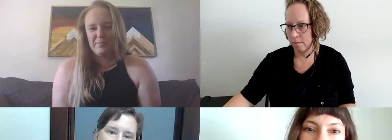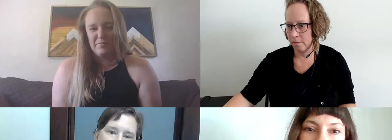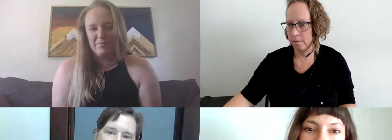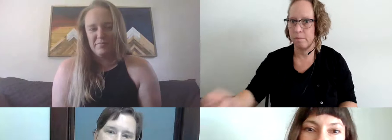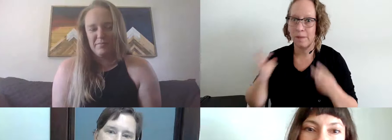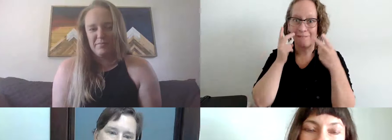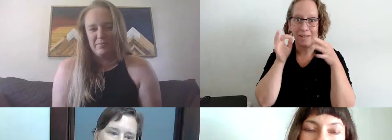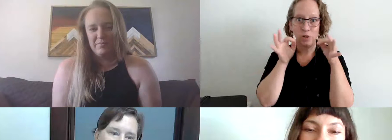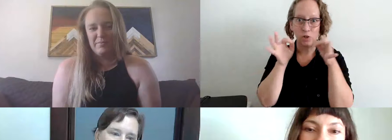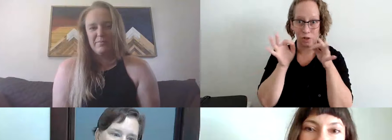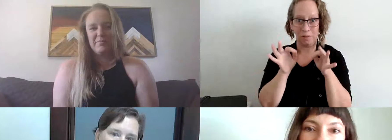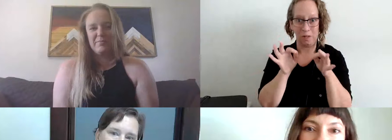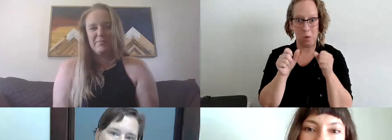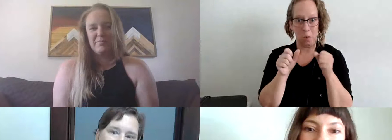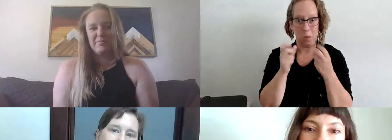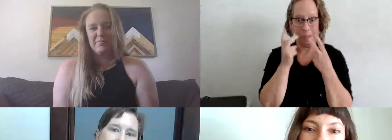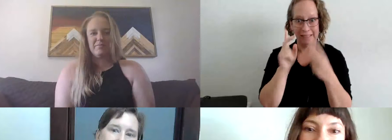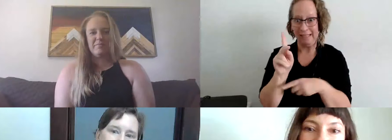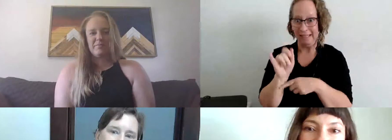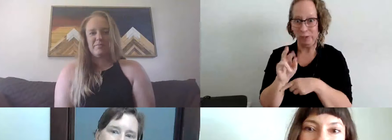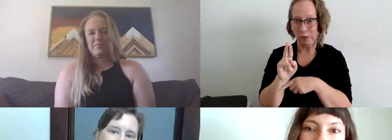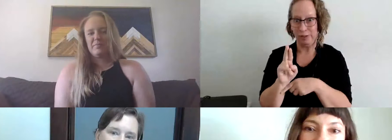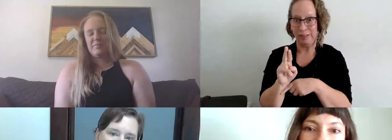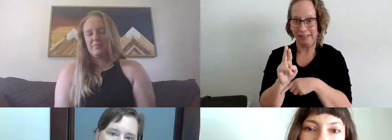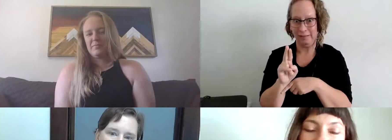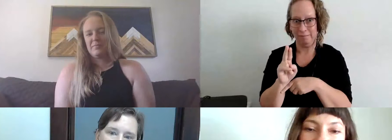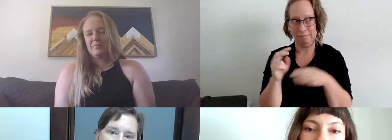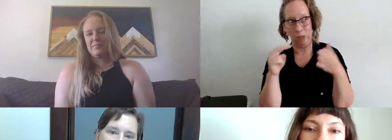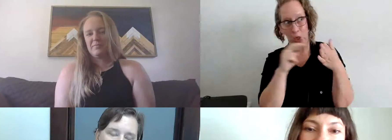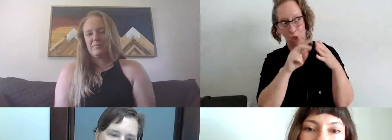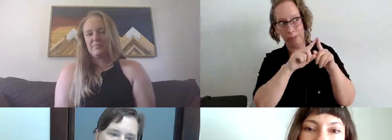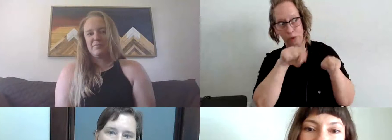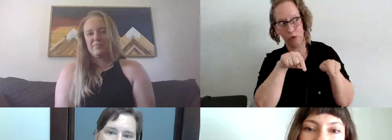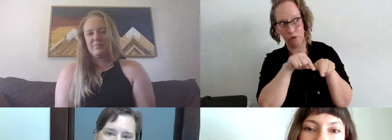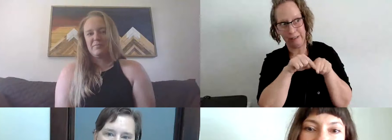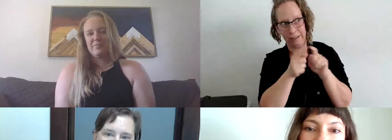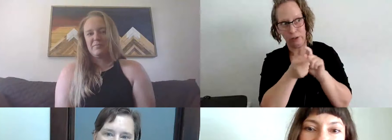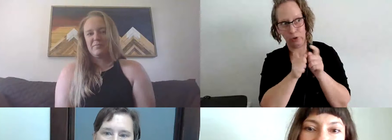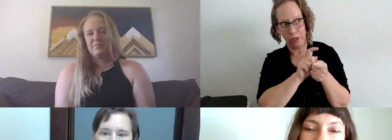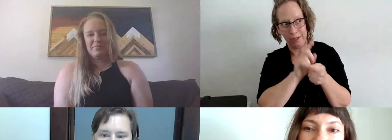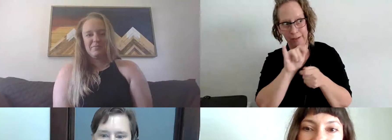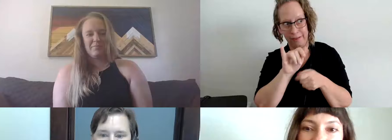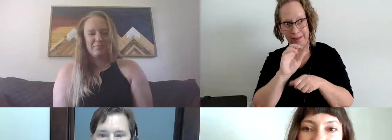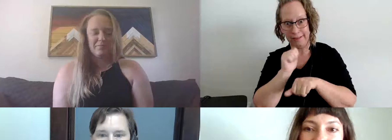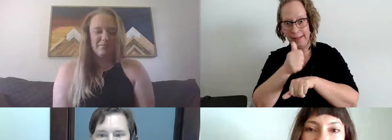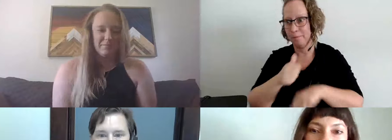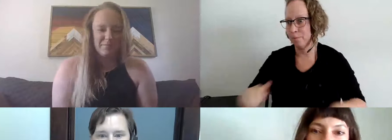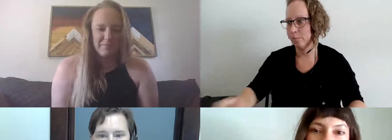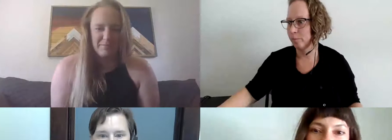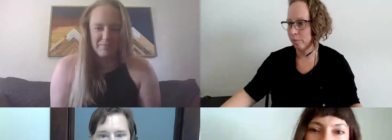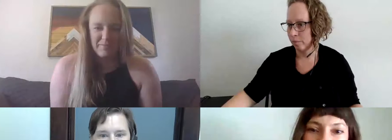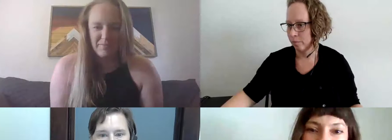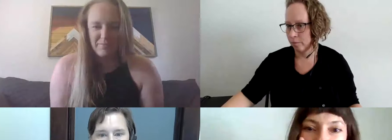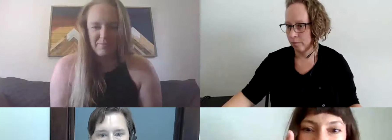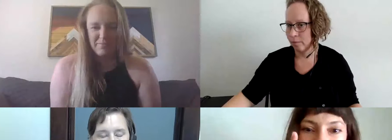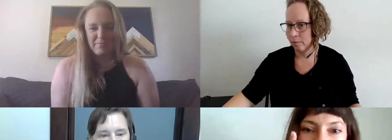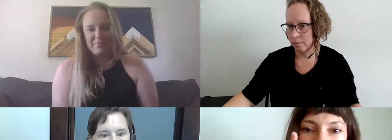Visual description, we're seeing Kirsten looking on her screen to change to that setting.